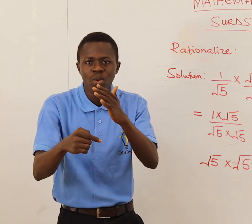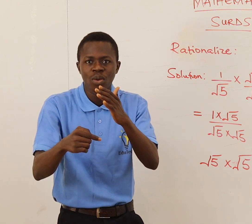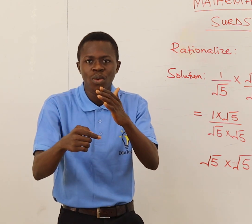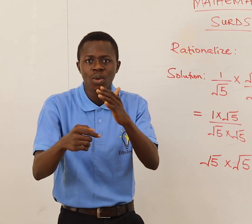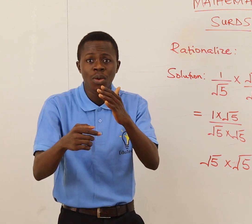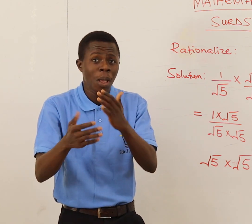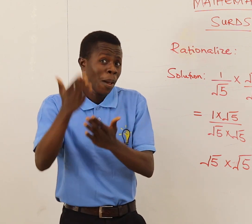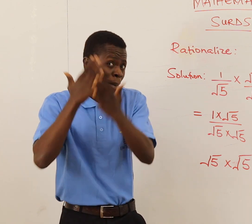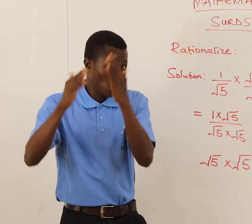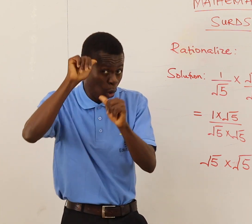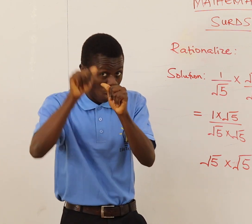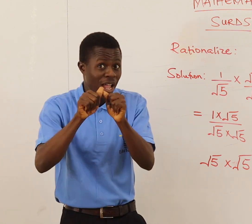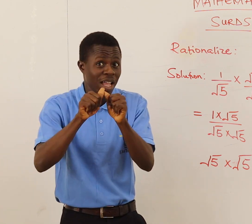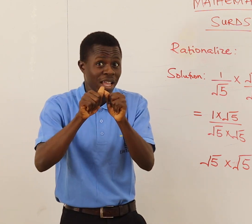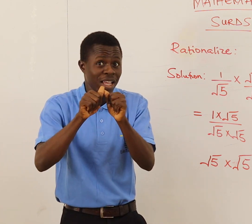What would the answer be?